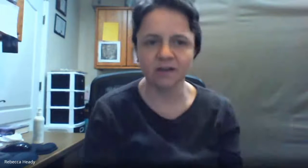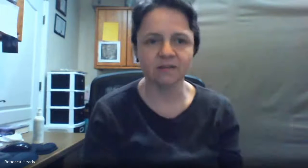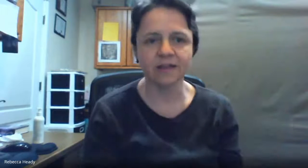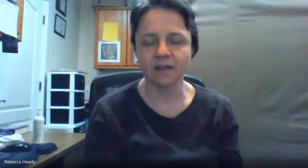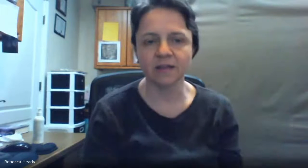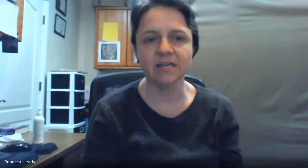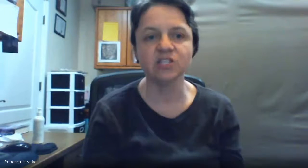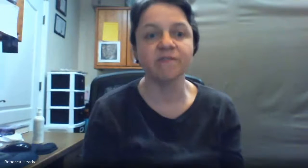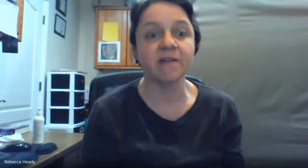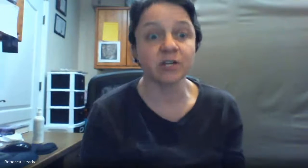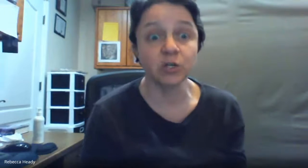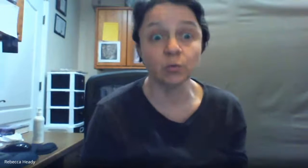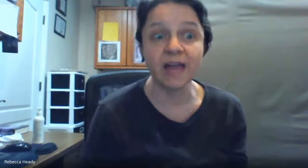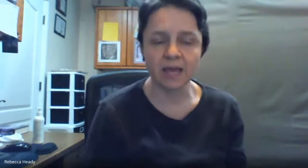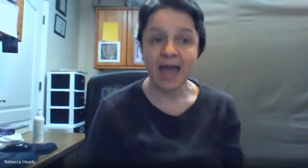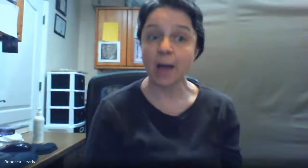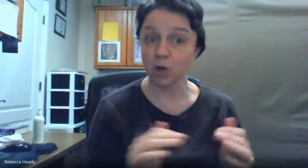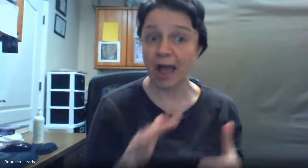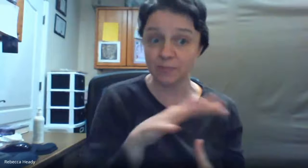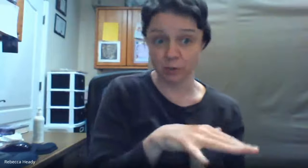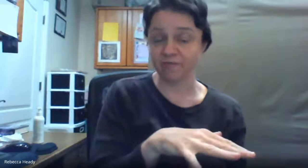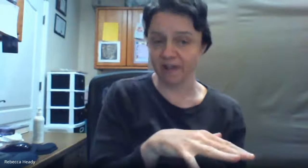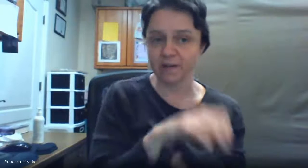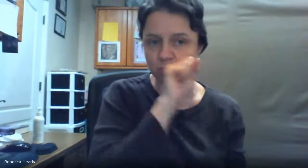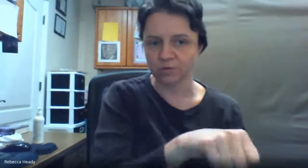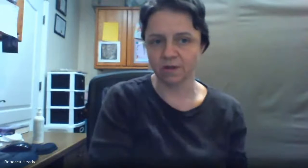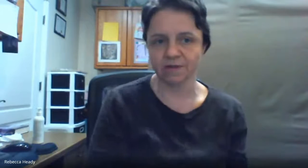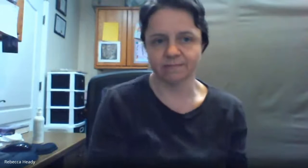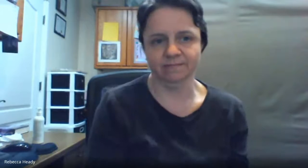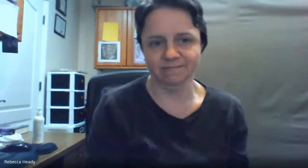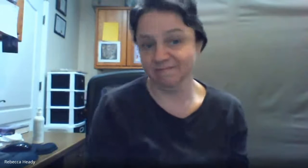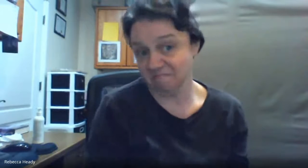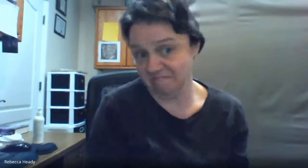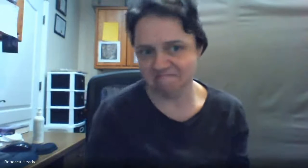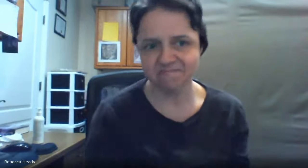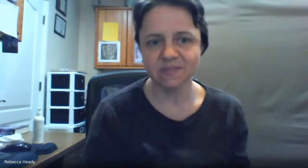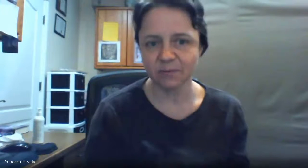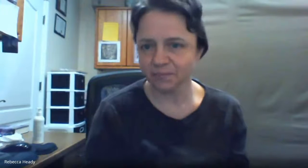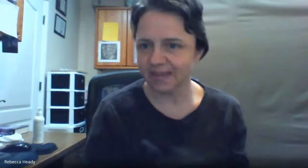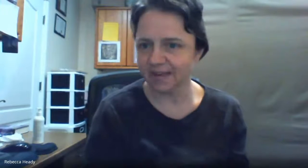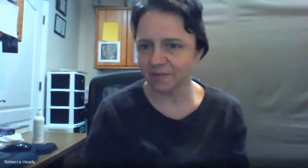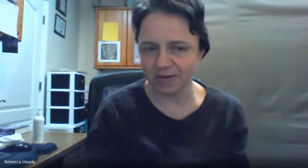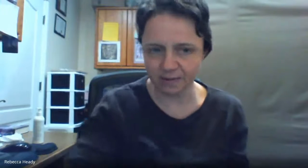on like, it's your favorite too. Like your absolute favorite, love it. So again, another idiom.